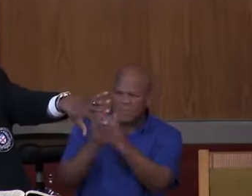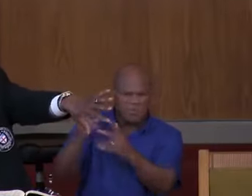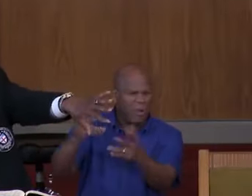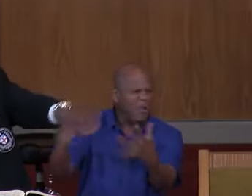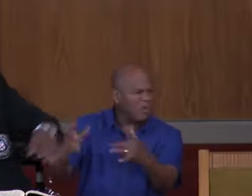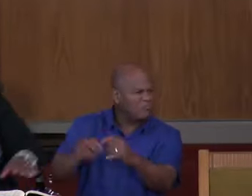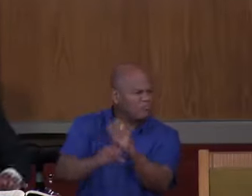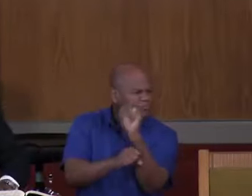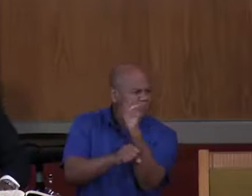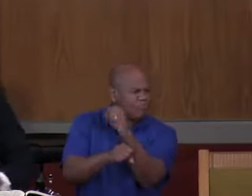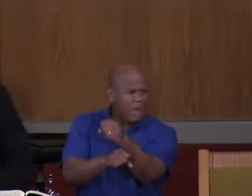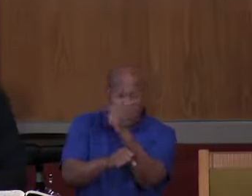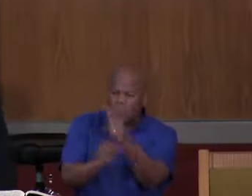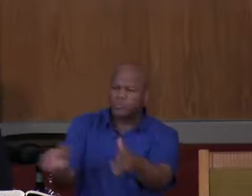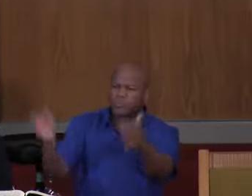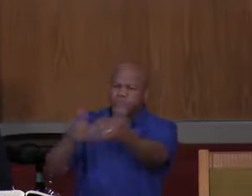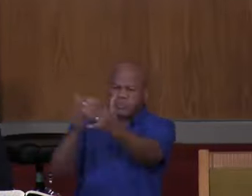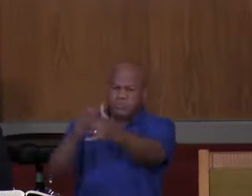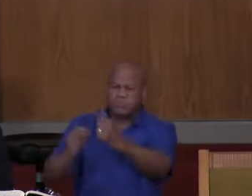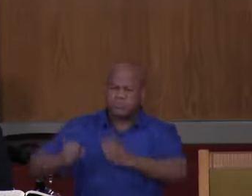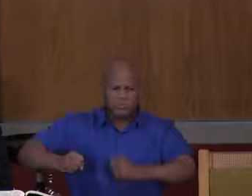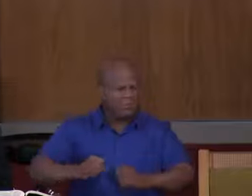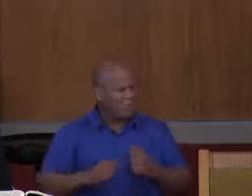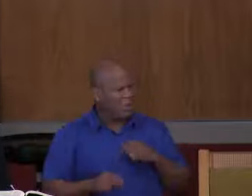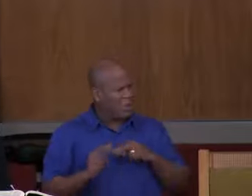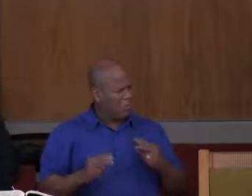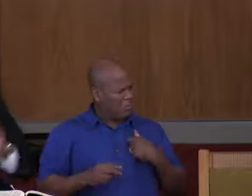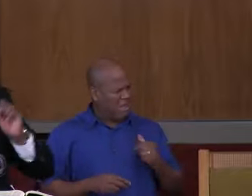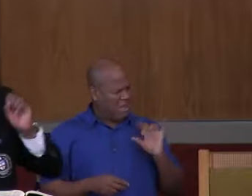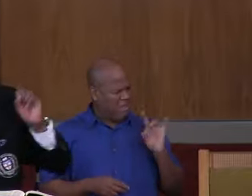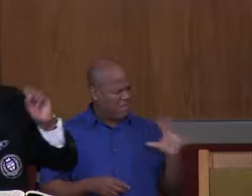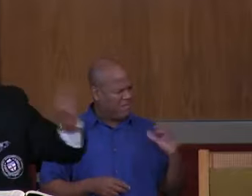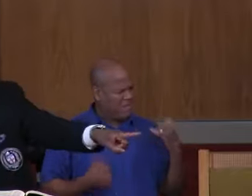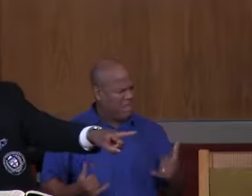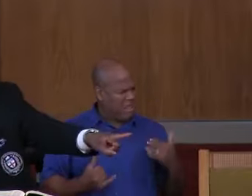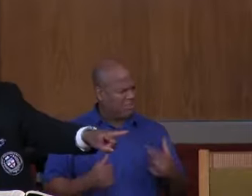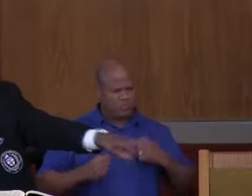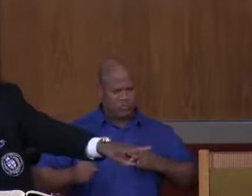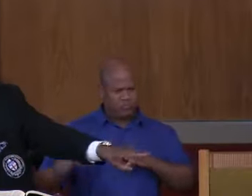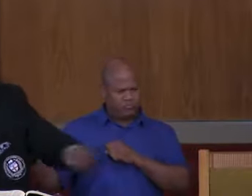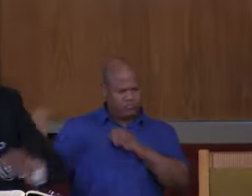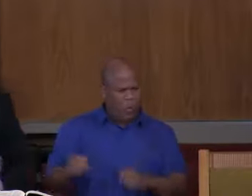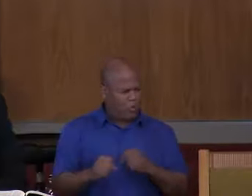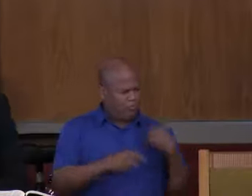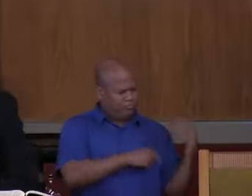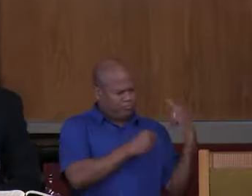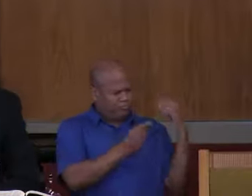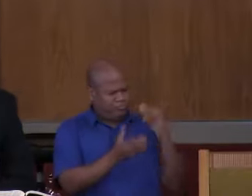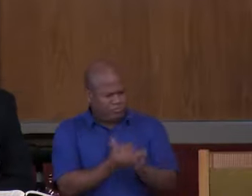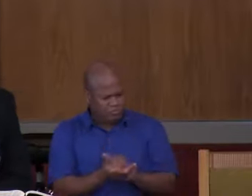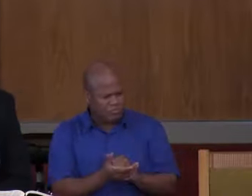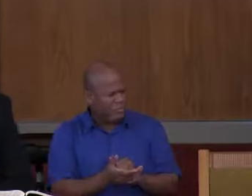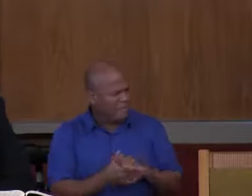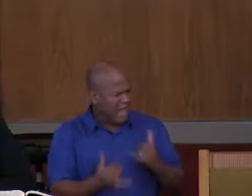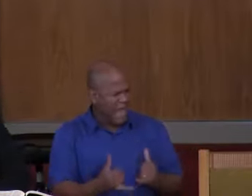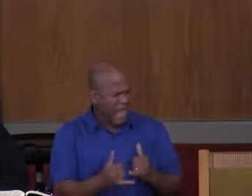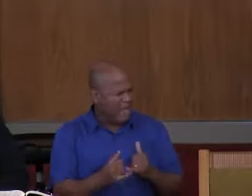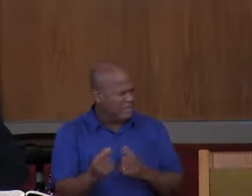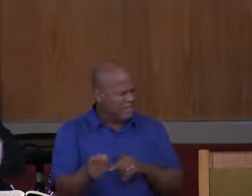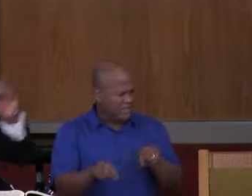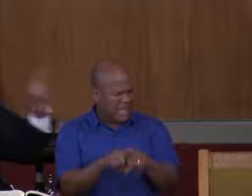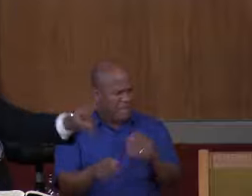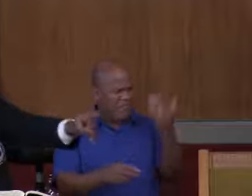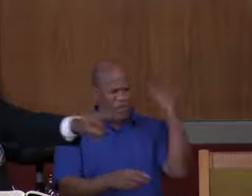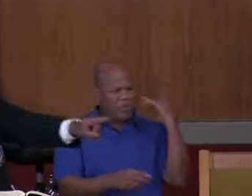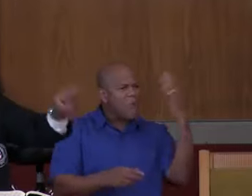a fortified place, but look at me. I'm 85 now, and I'm just as strong as I was then. Why? Because the God who promised